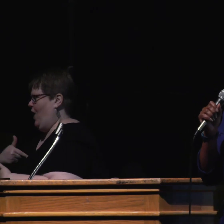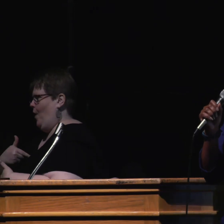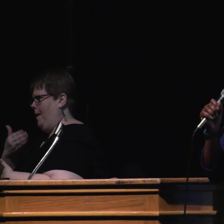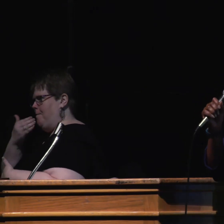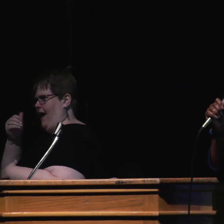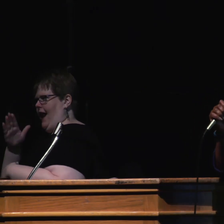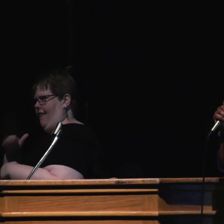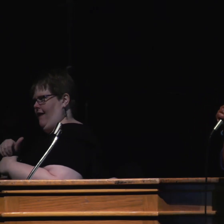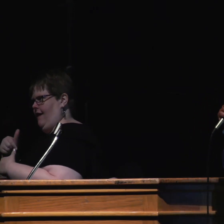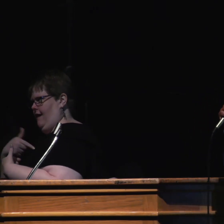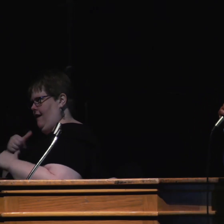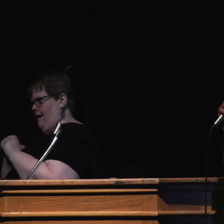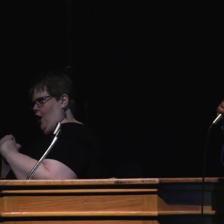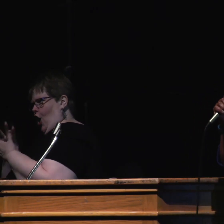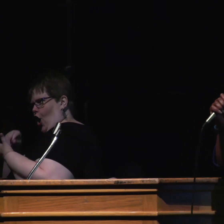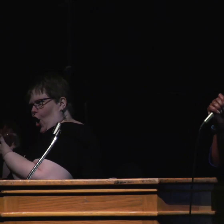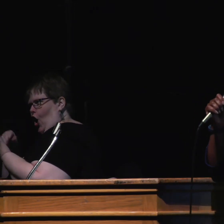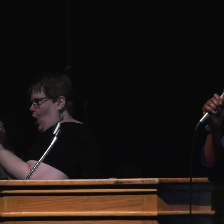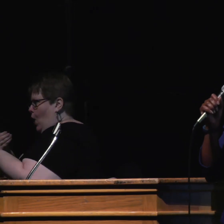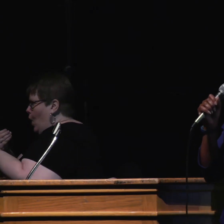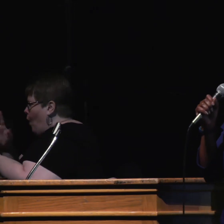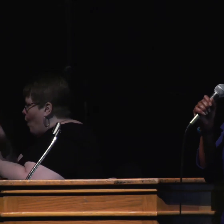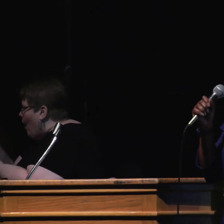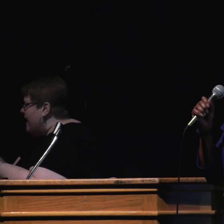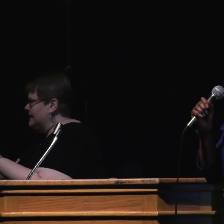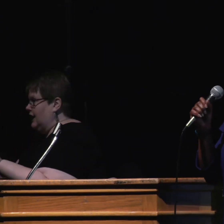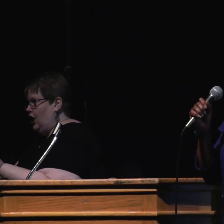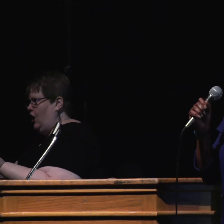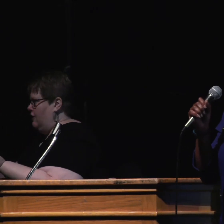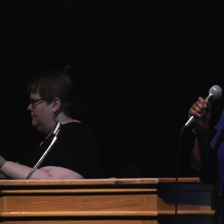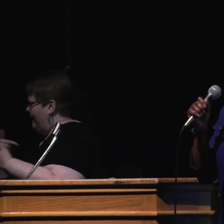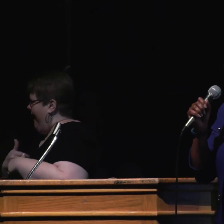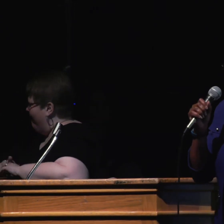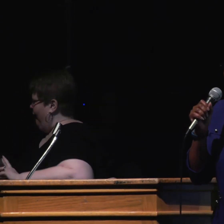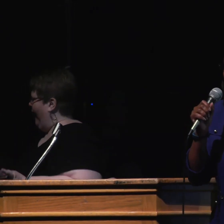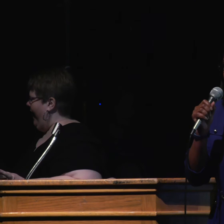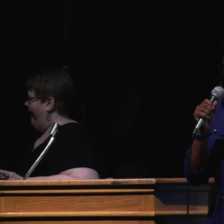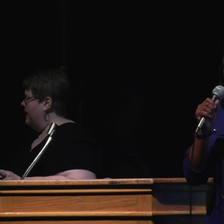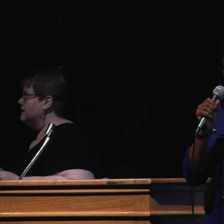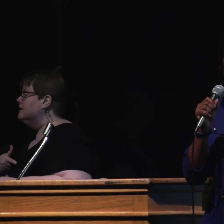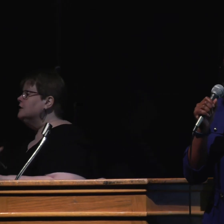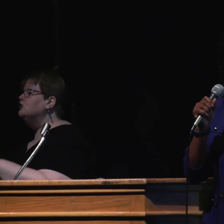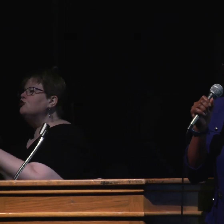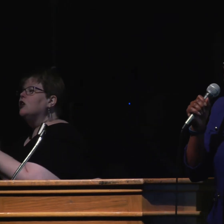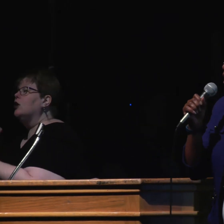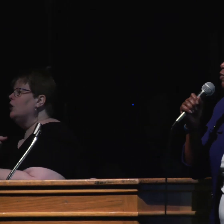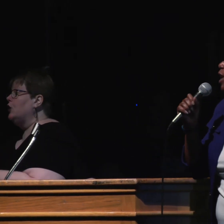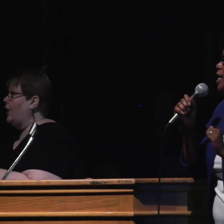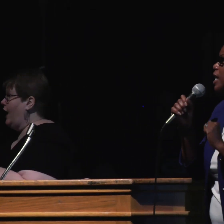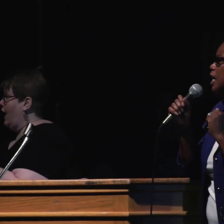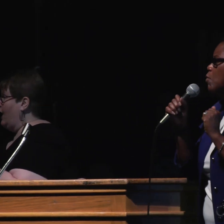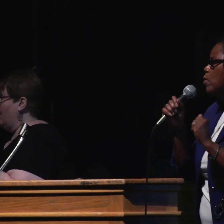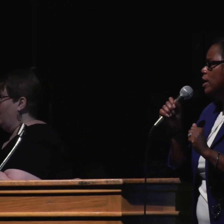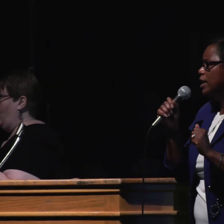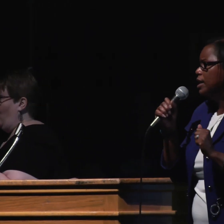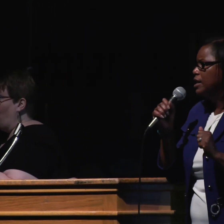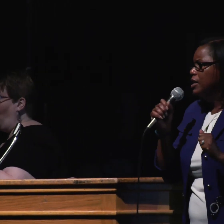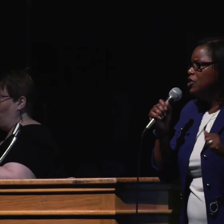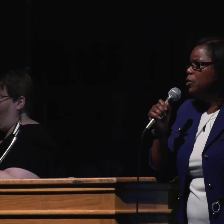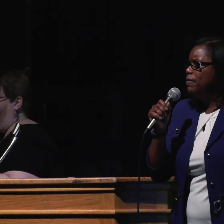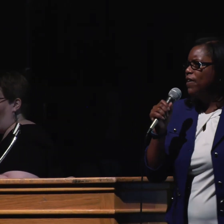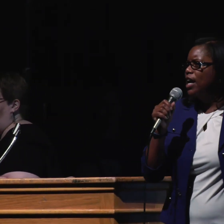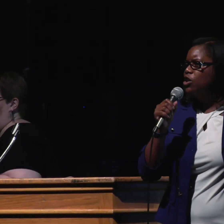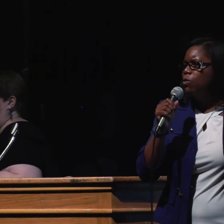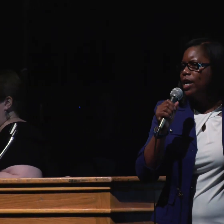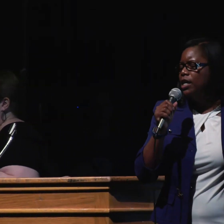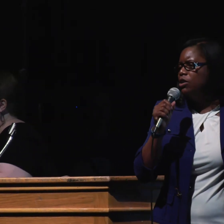do people learn new ways than right here with us? So I challenge you, as you're becoming ready and willing,